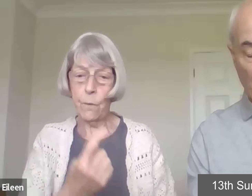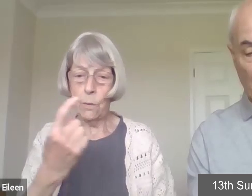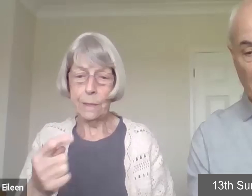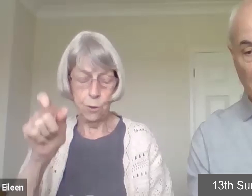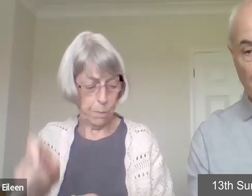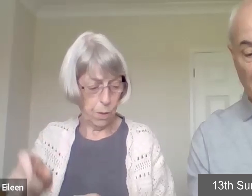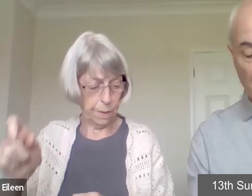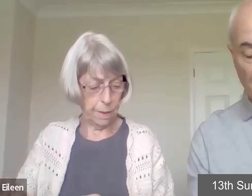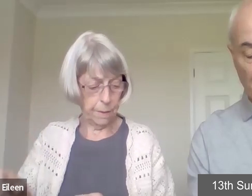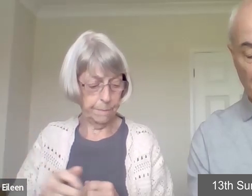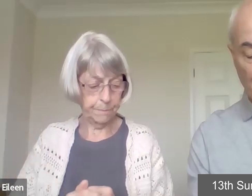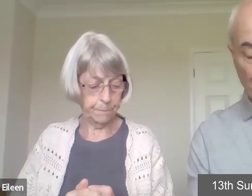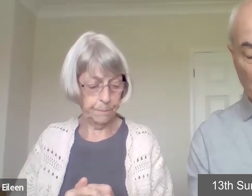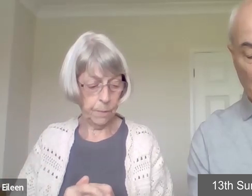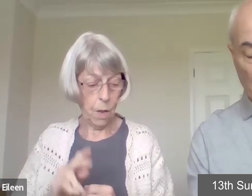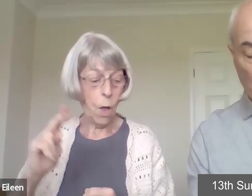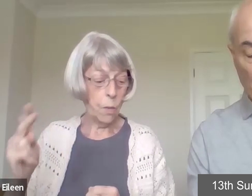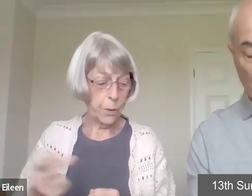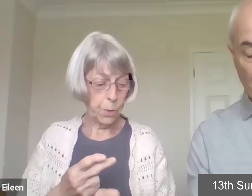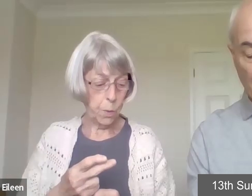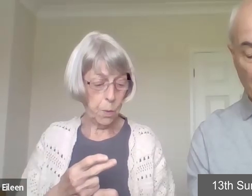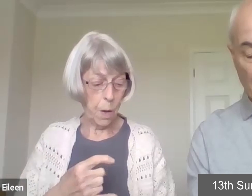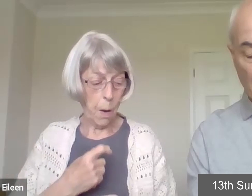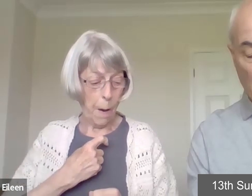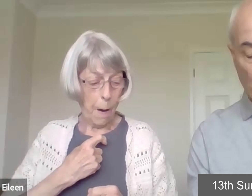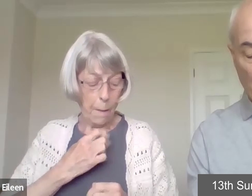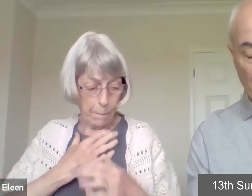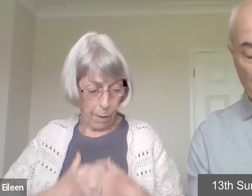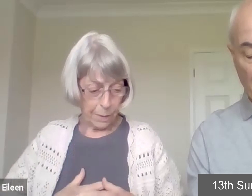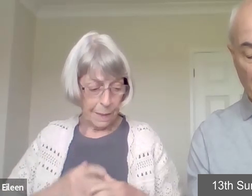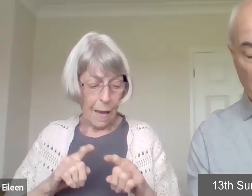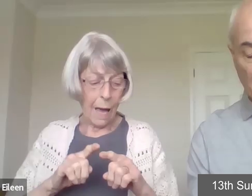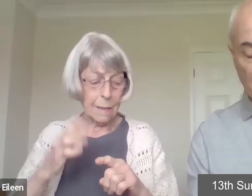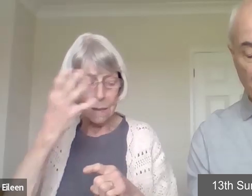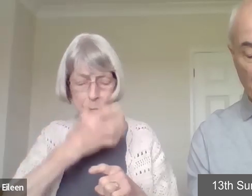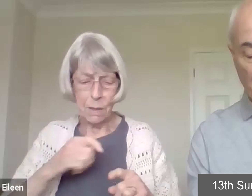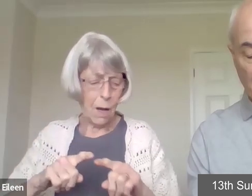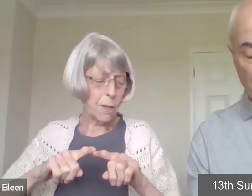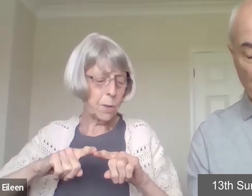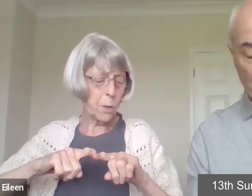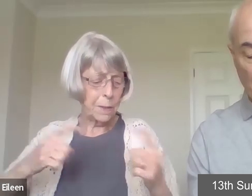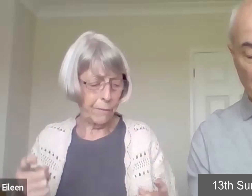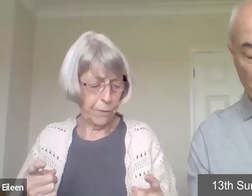for each person. The two, body and spirit, so